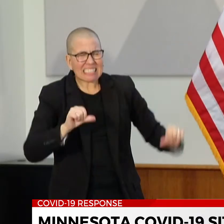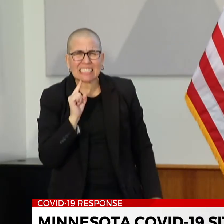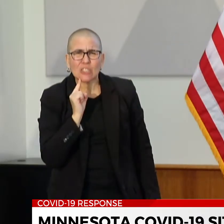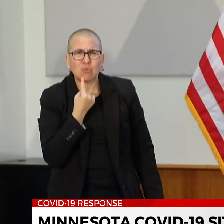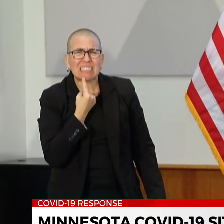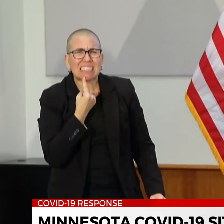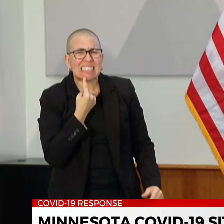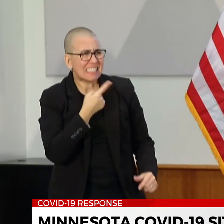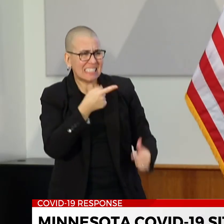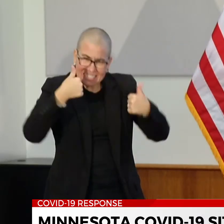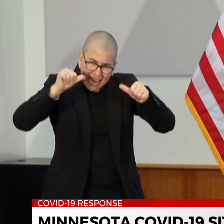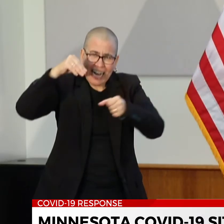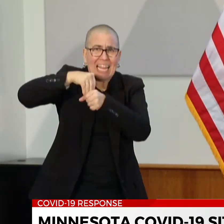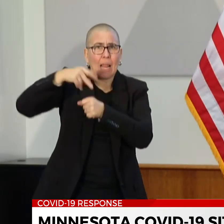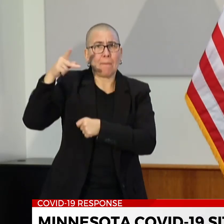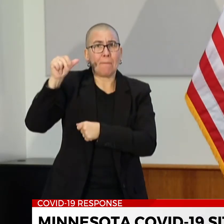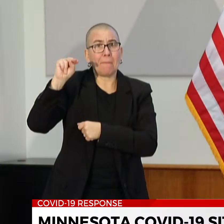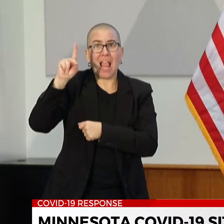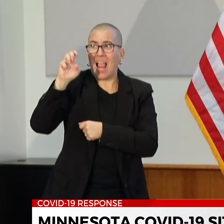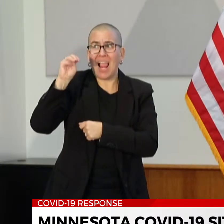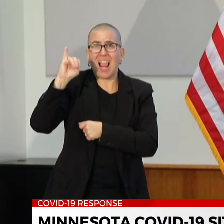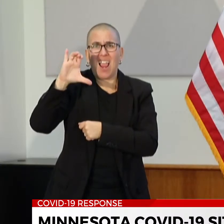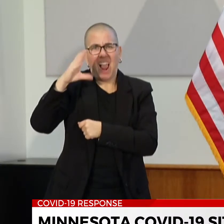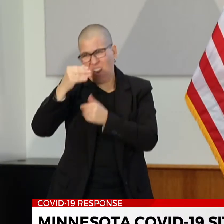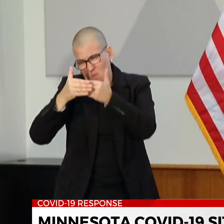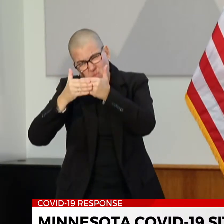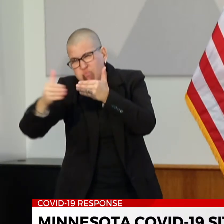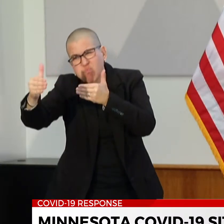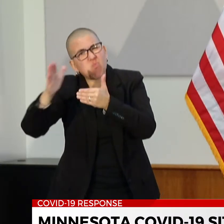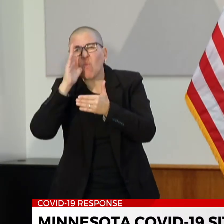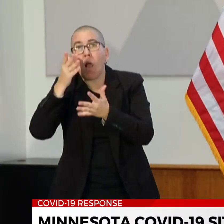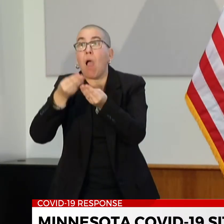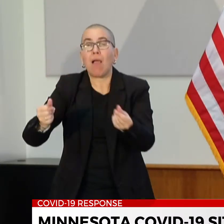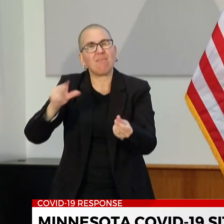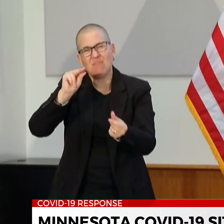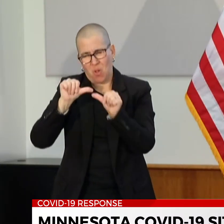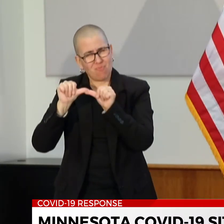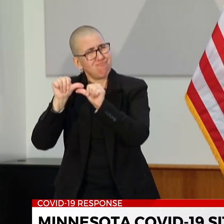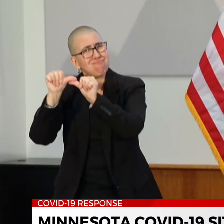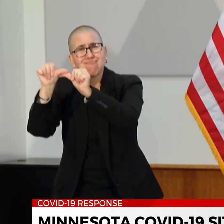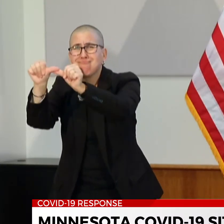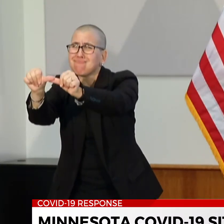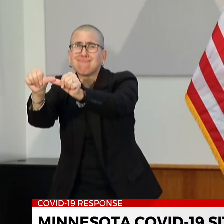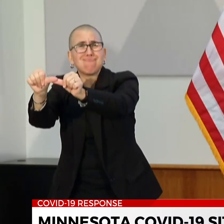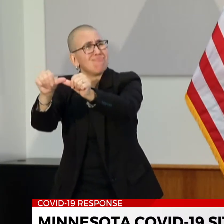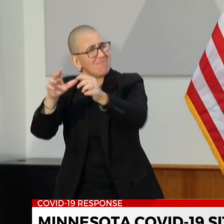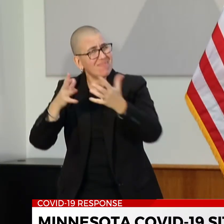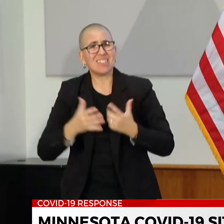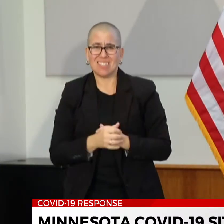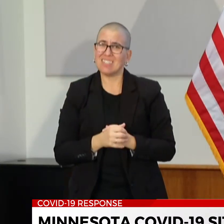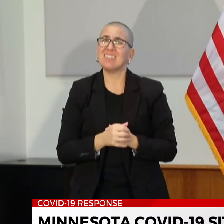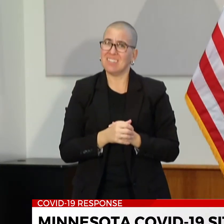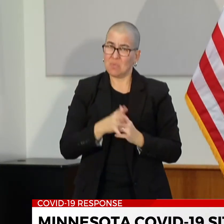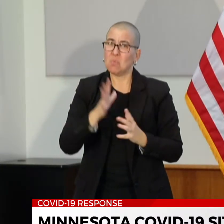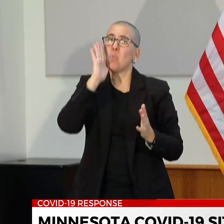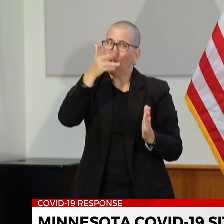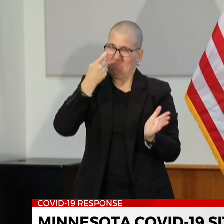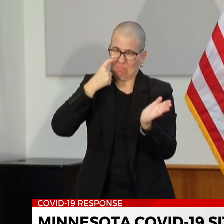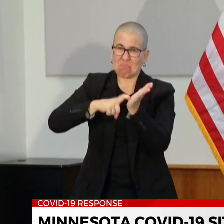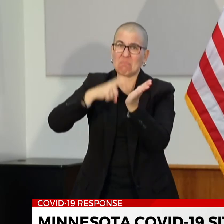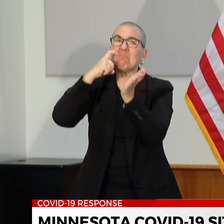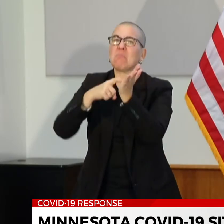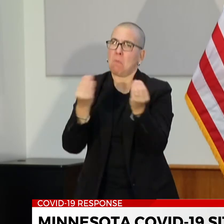point for where things go from here. We do continue to see still alarming rates of case growth and, most